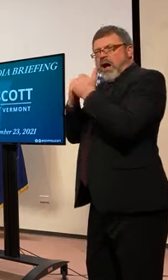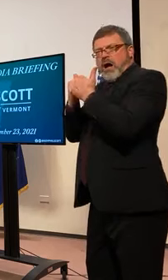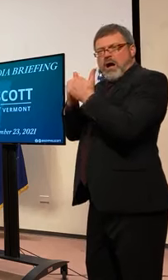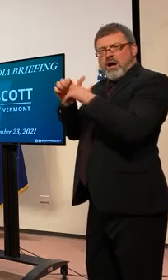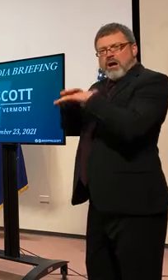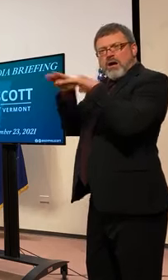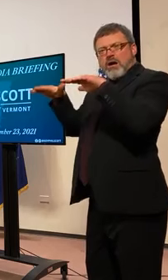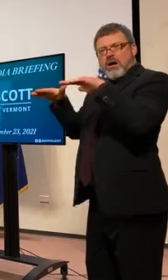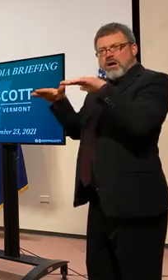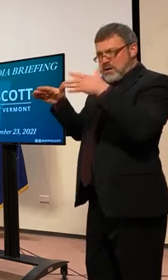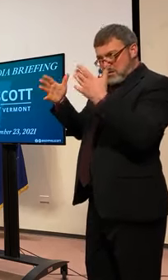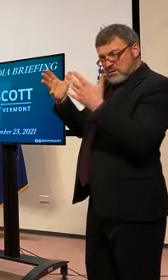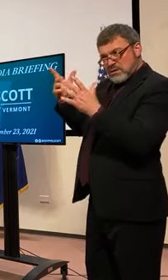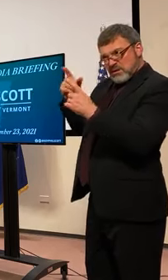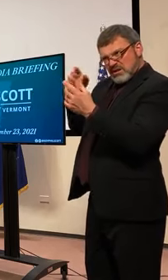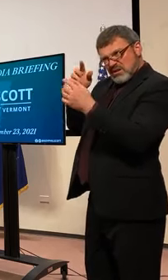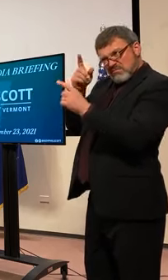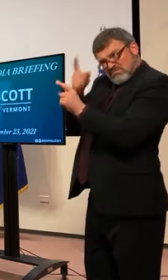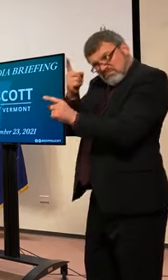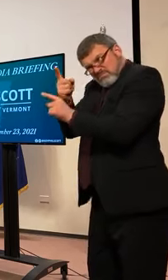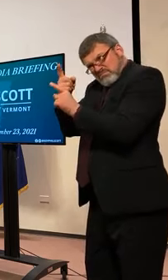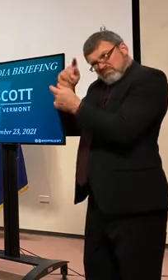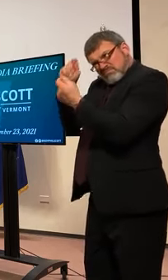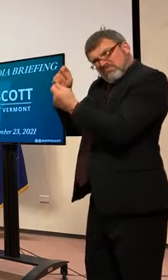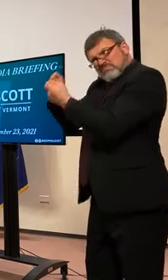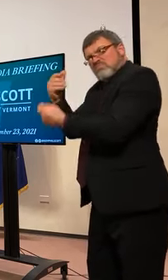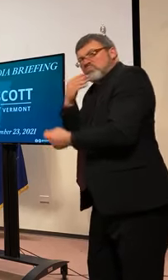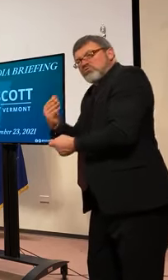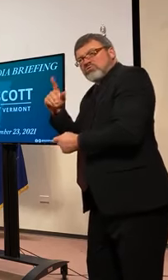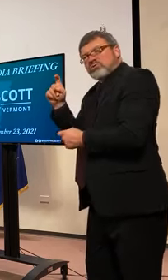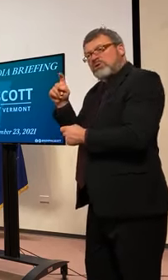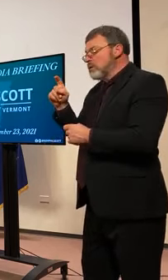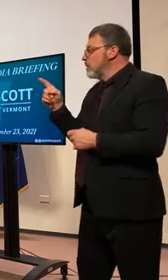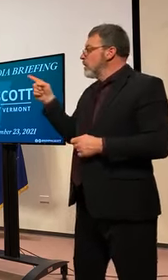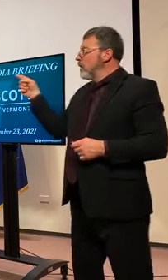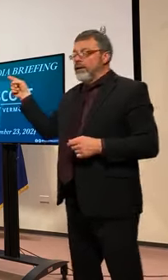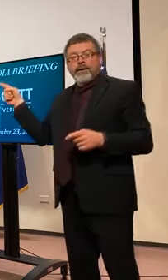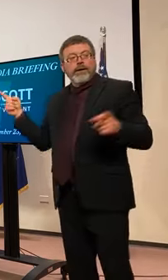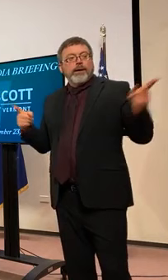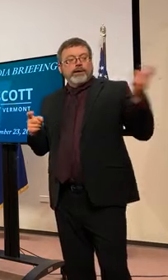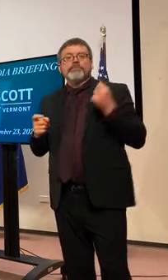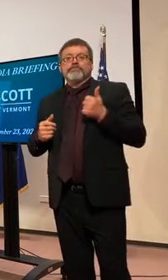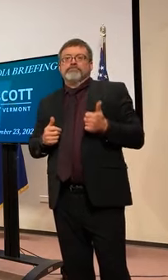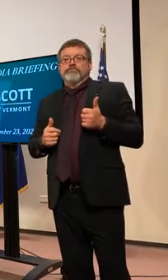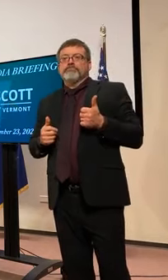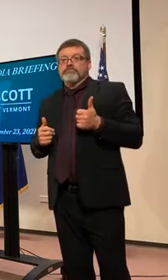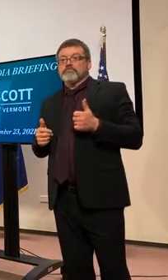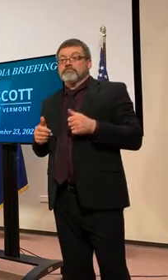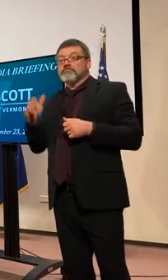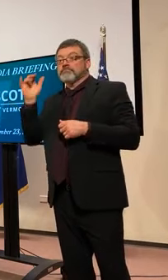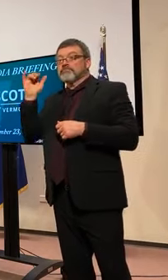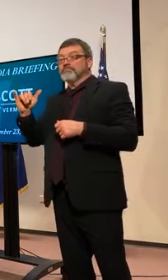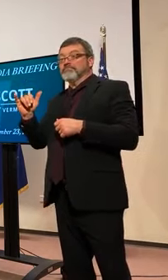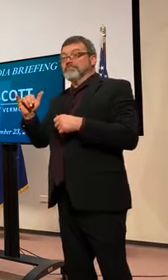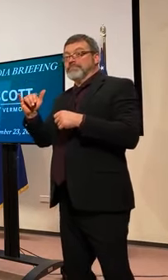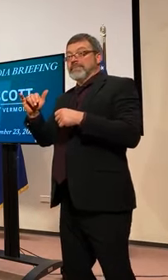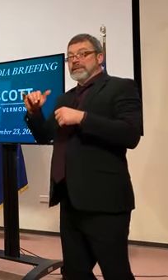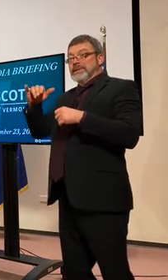a PCR test. Yes, great question. So there's this category of tests called